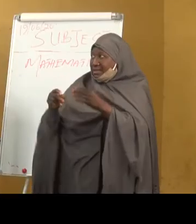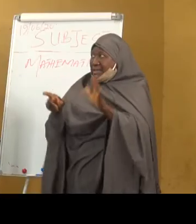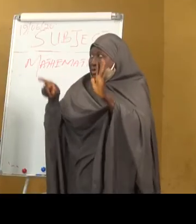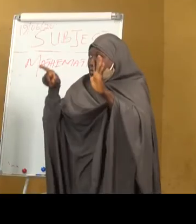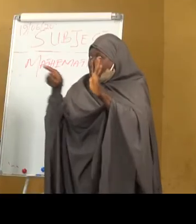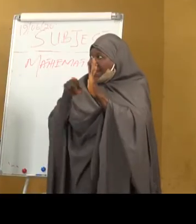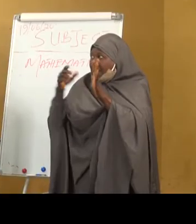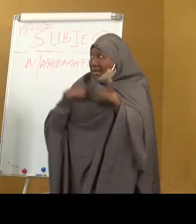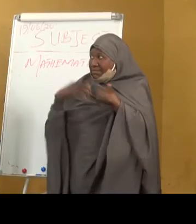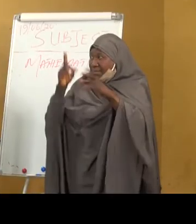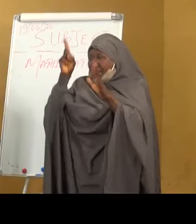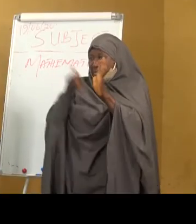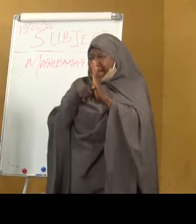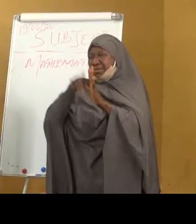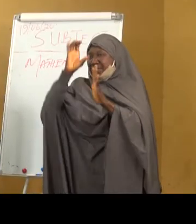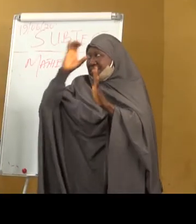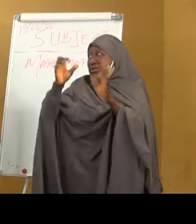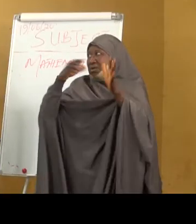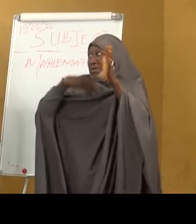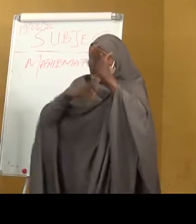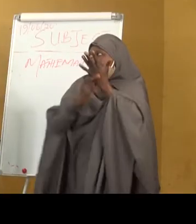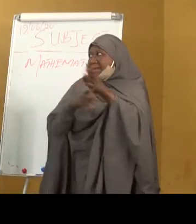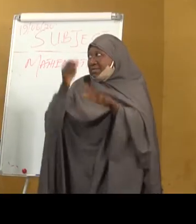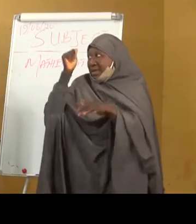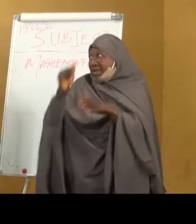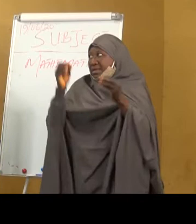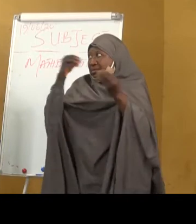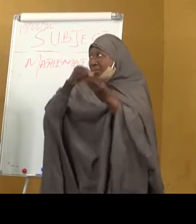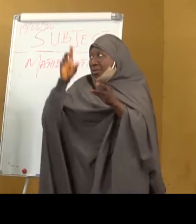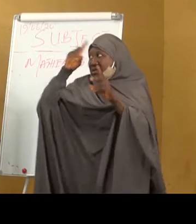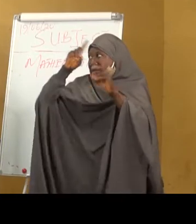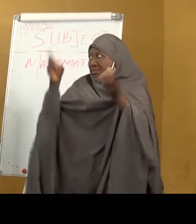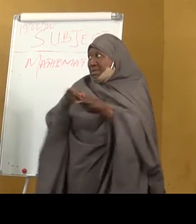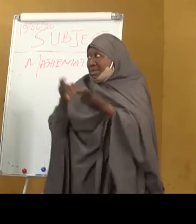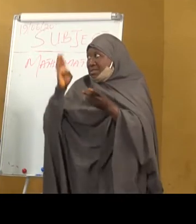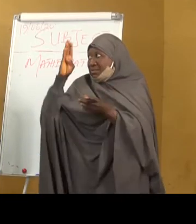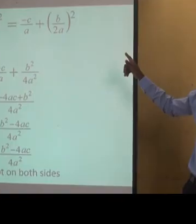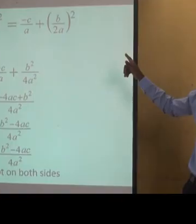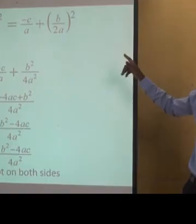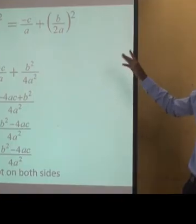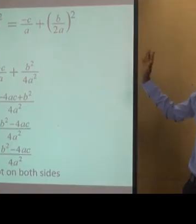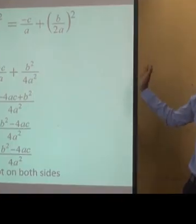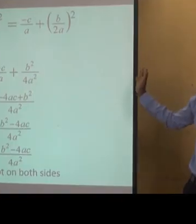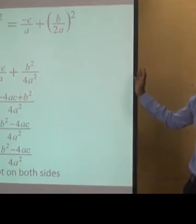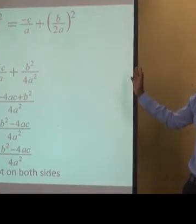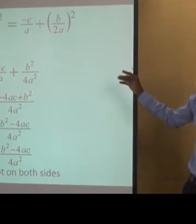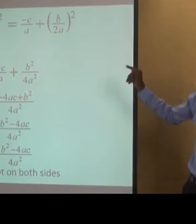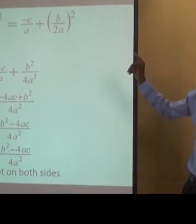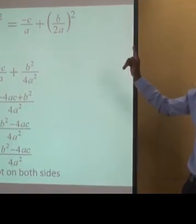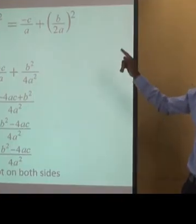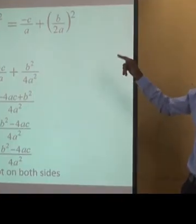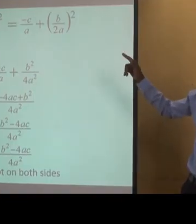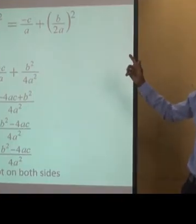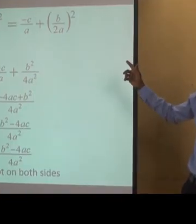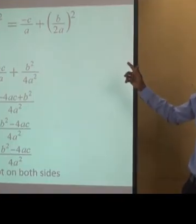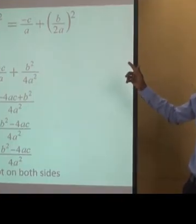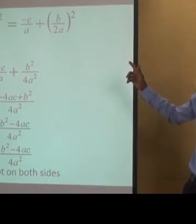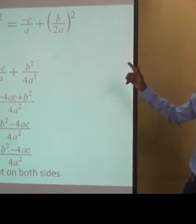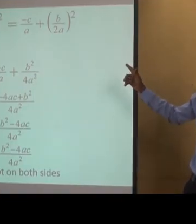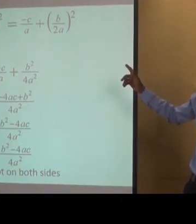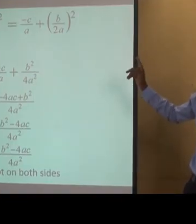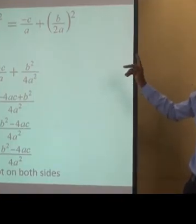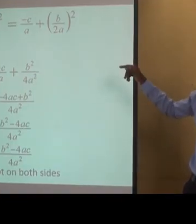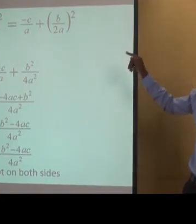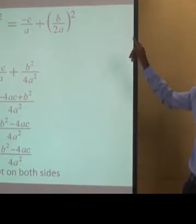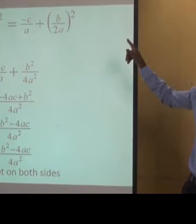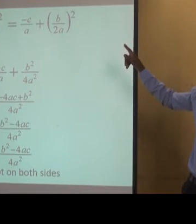c over a plus b over 2a all raised to the power of 2. The right hand side, minus c over